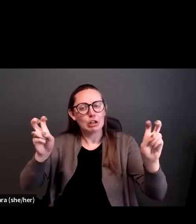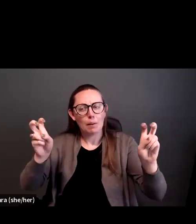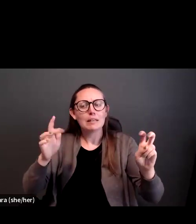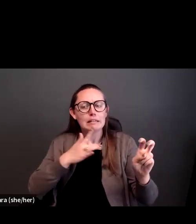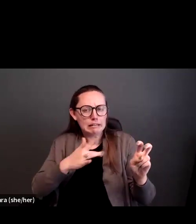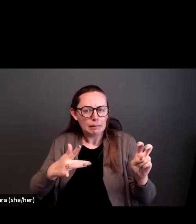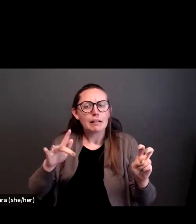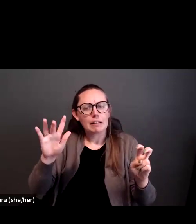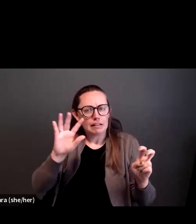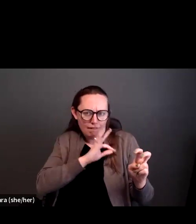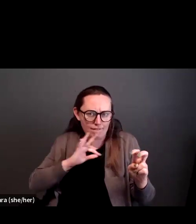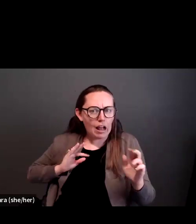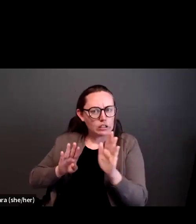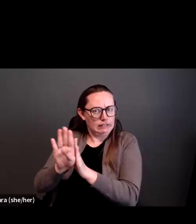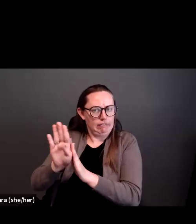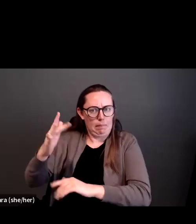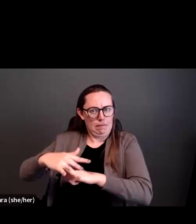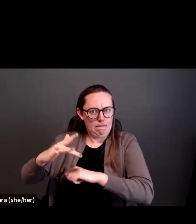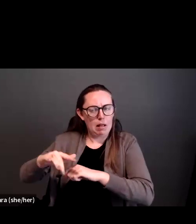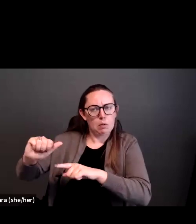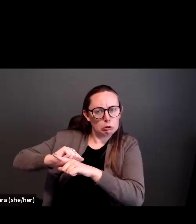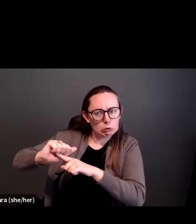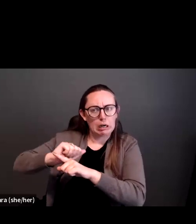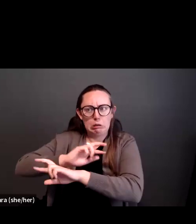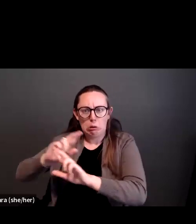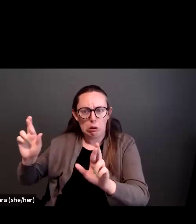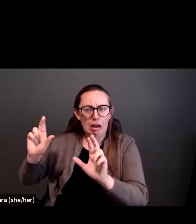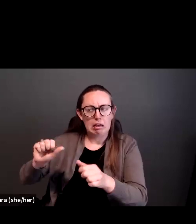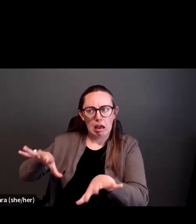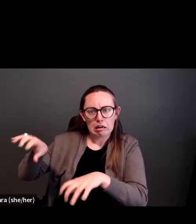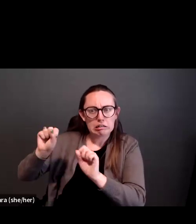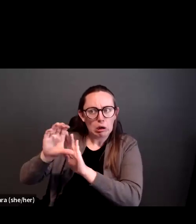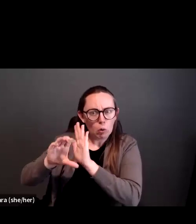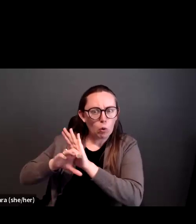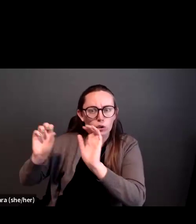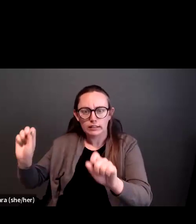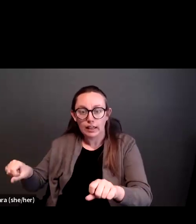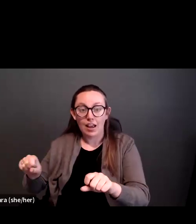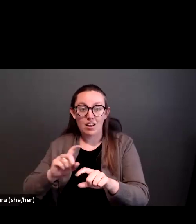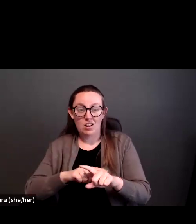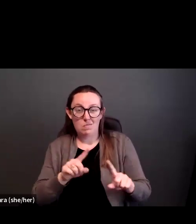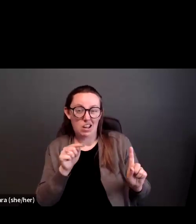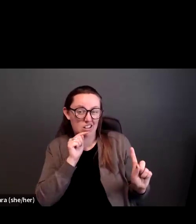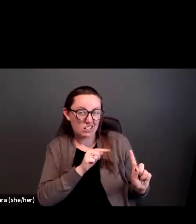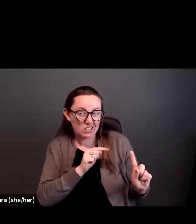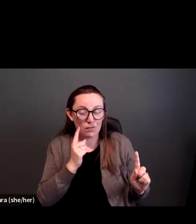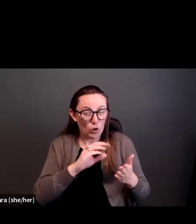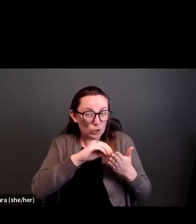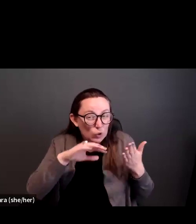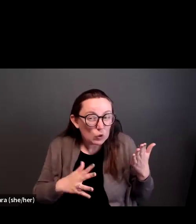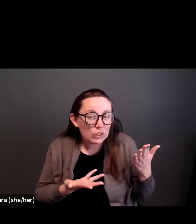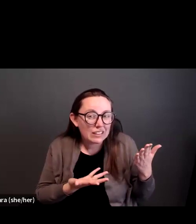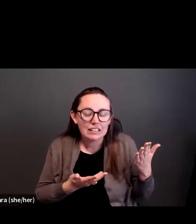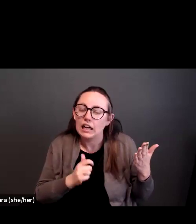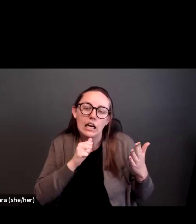happening? And I think it's easy to argue those things, especially if you already are supporting students, say around speaking and writing and all. This is like another obvious avenue I think people